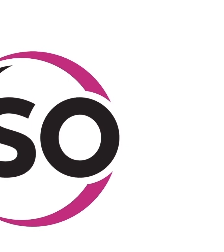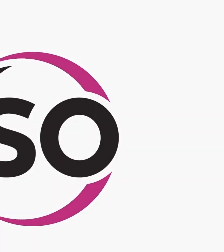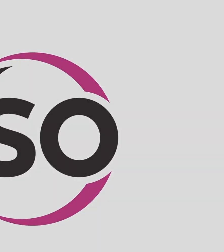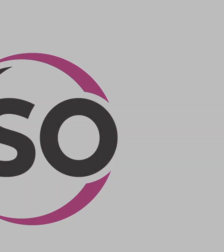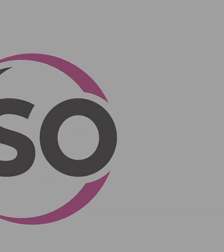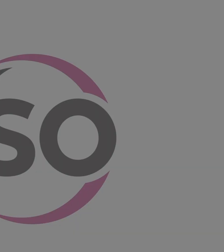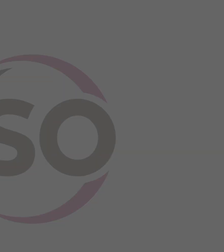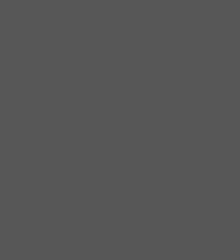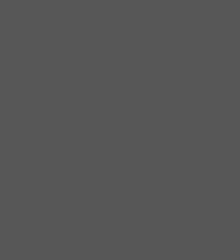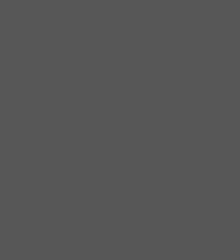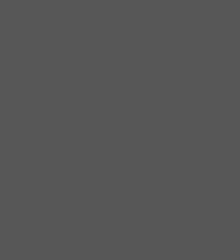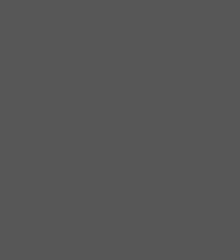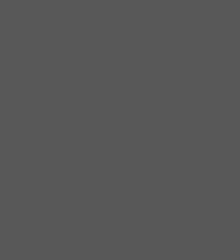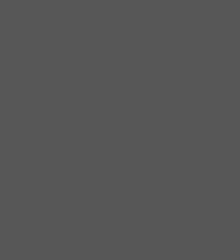VSO